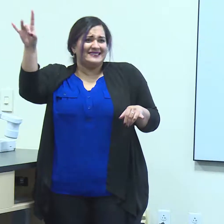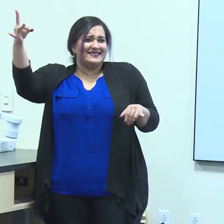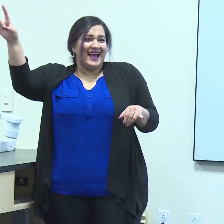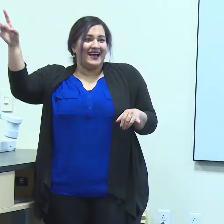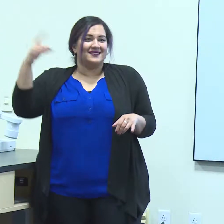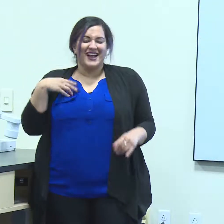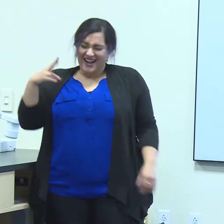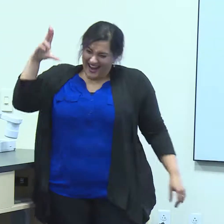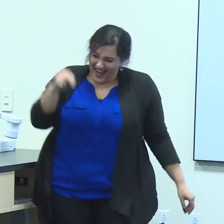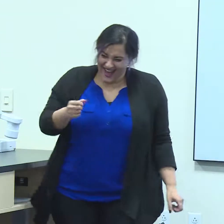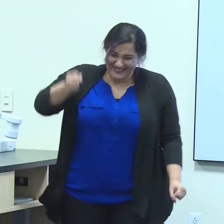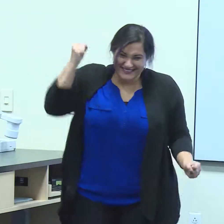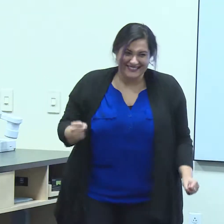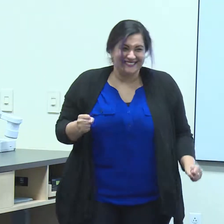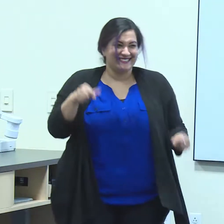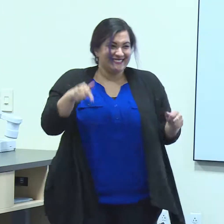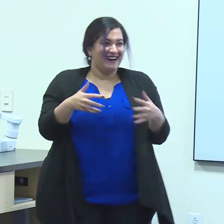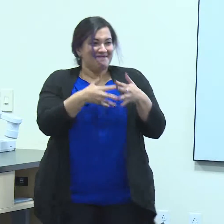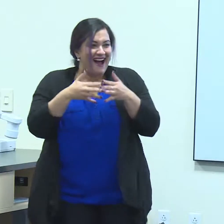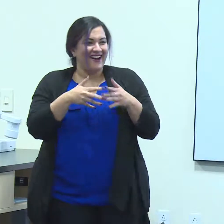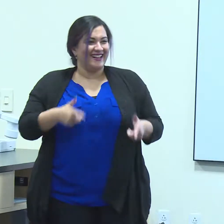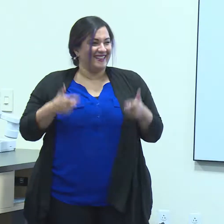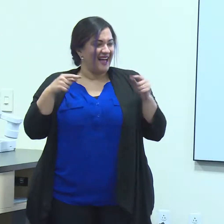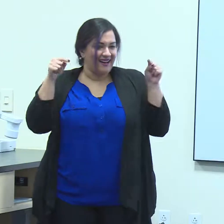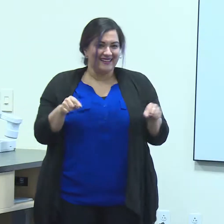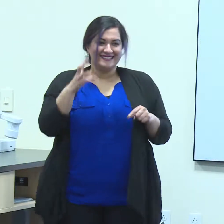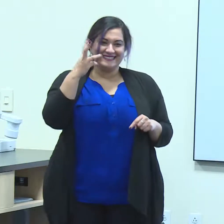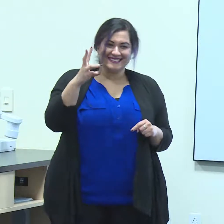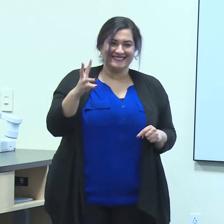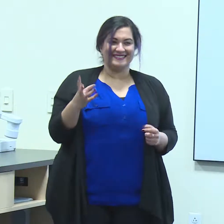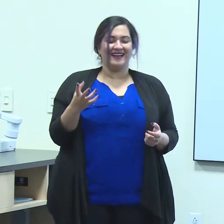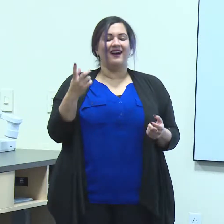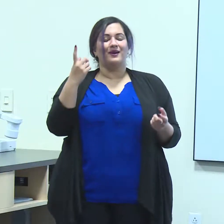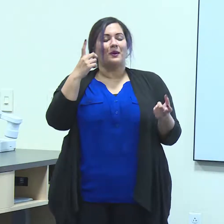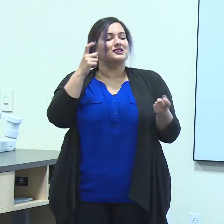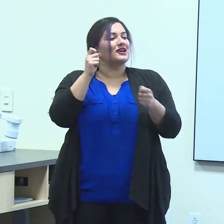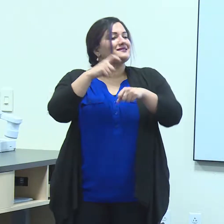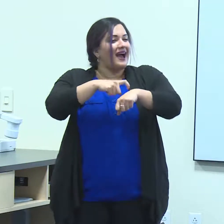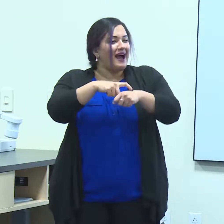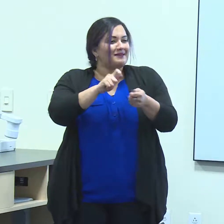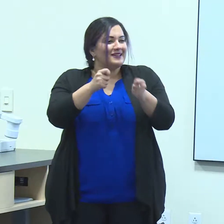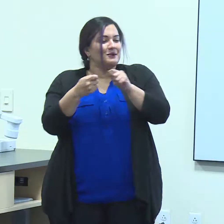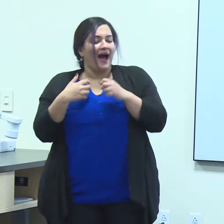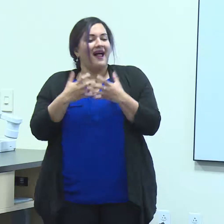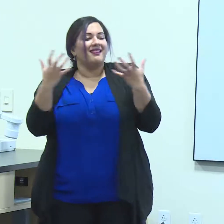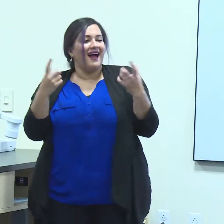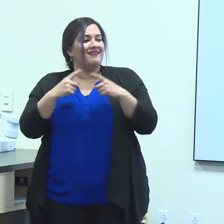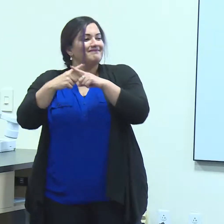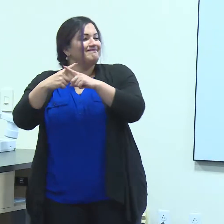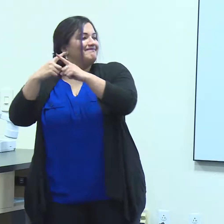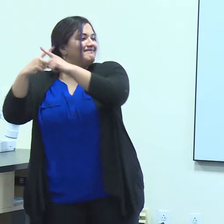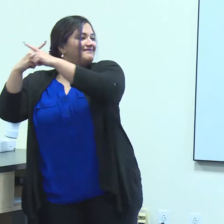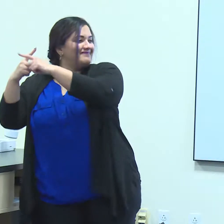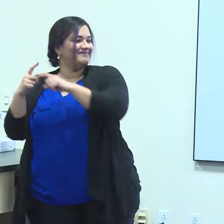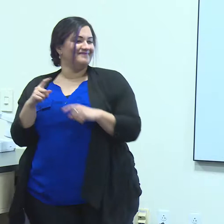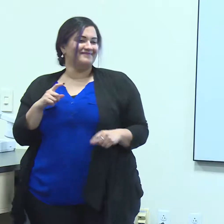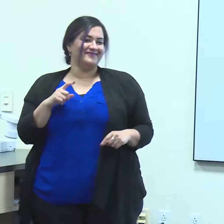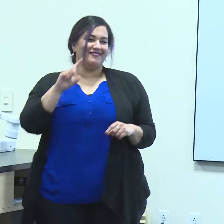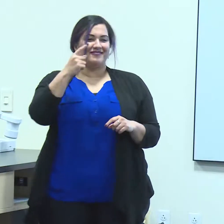16 and they said, no, we have to wait until you're 18 because that's what we're used to. So we had some arguments about that and